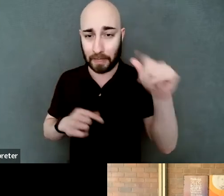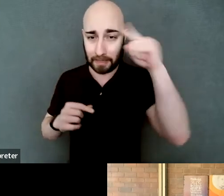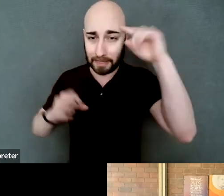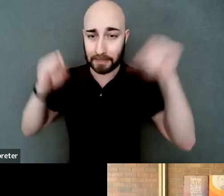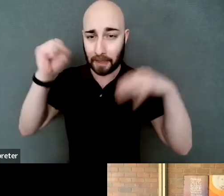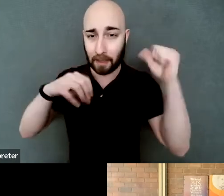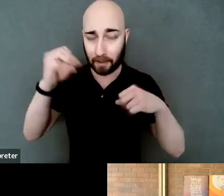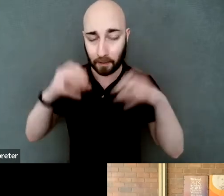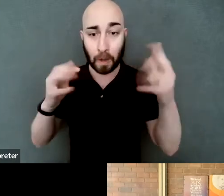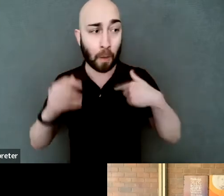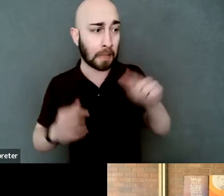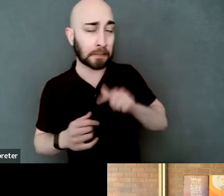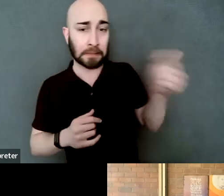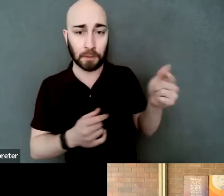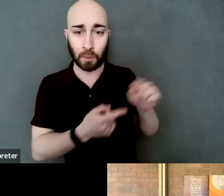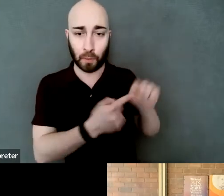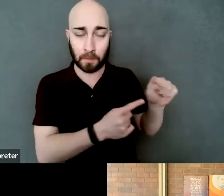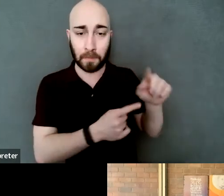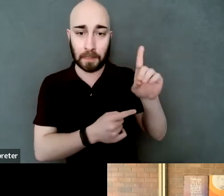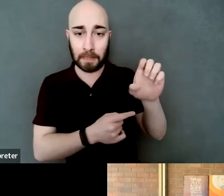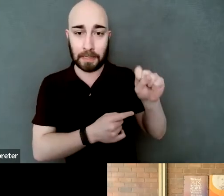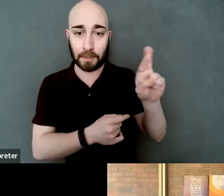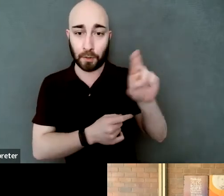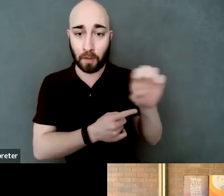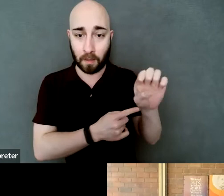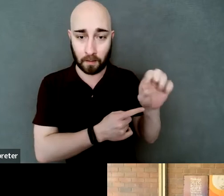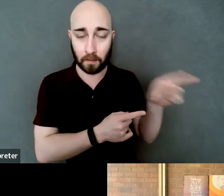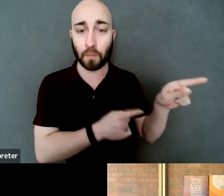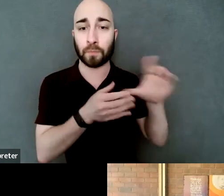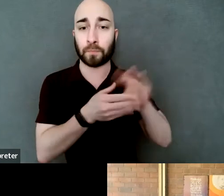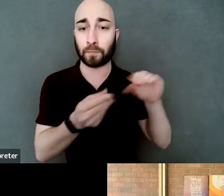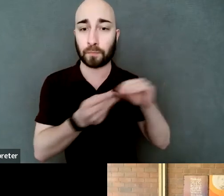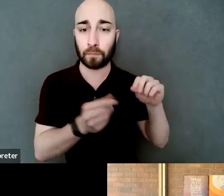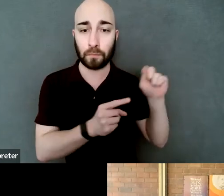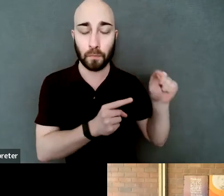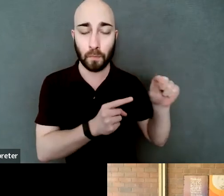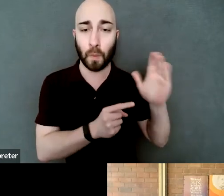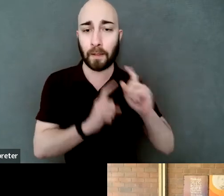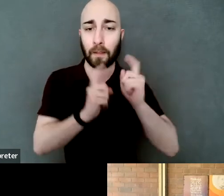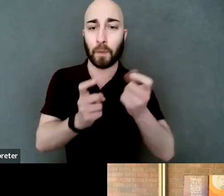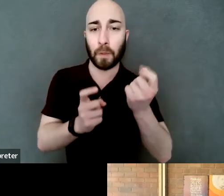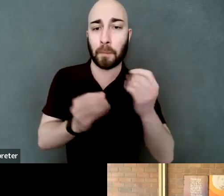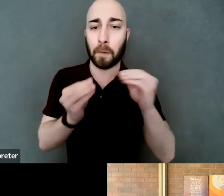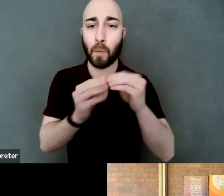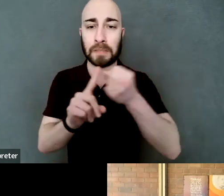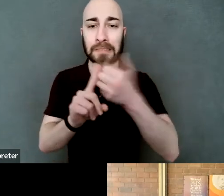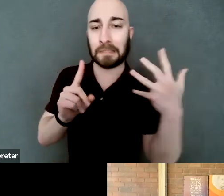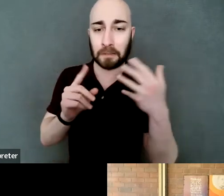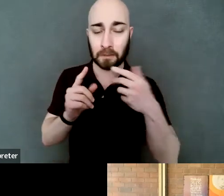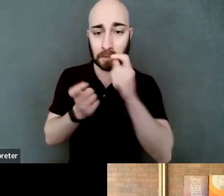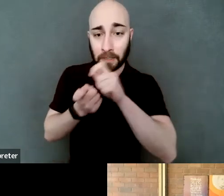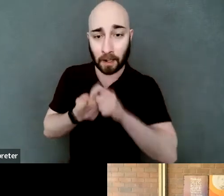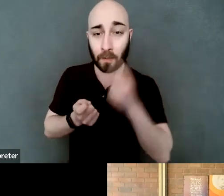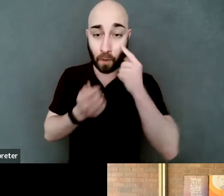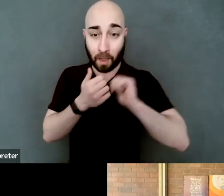And so I'm going to turn it over to Desiree, who will give you a little bit more detail on how